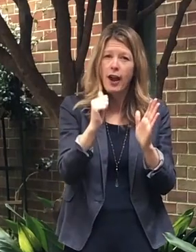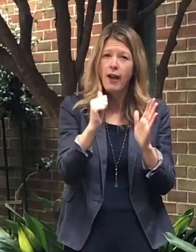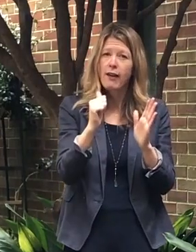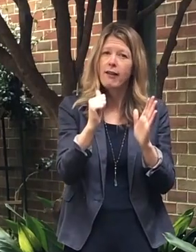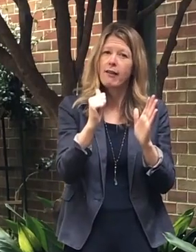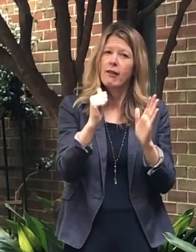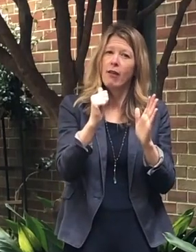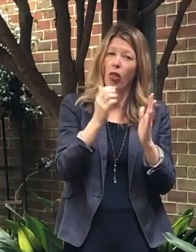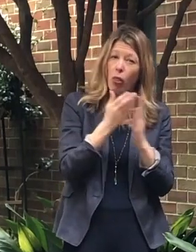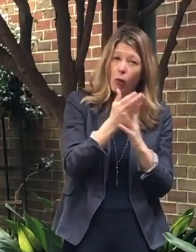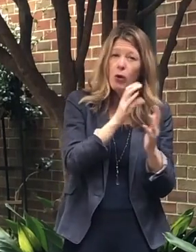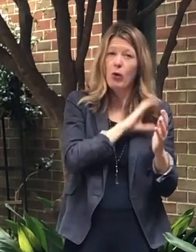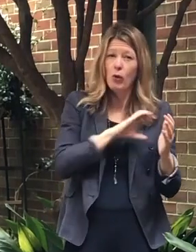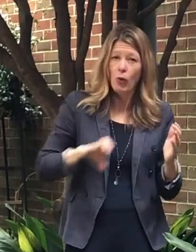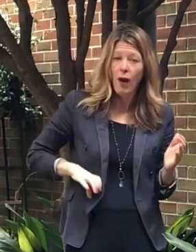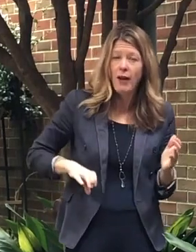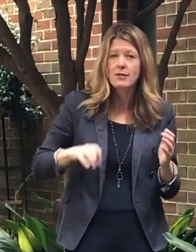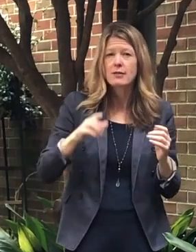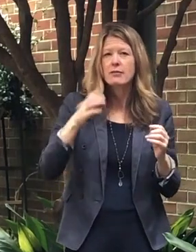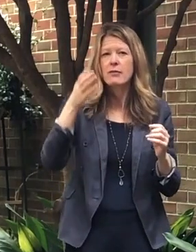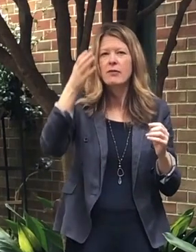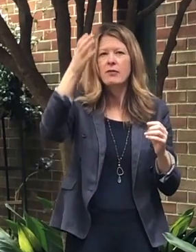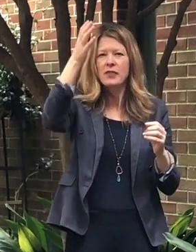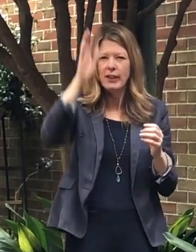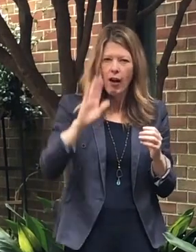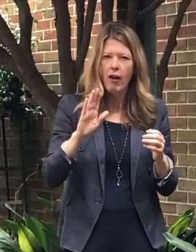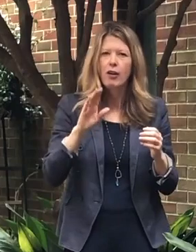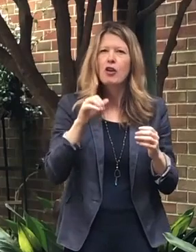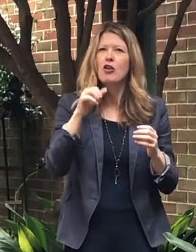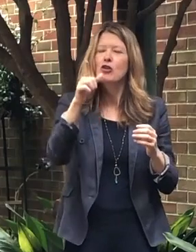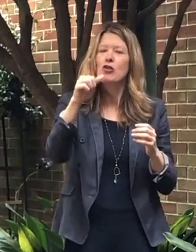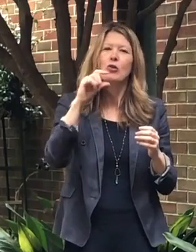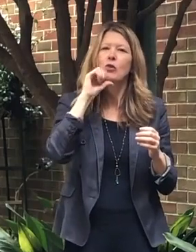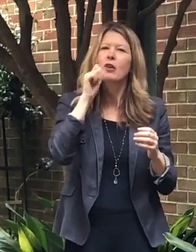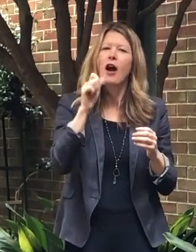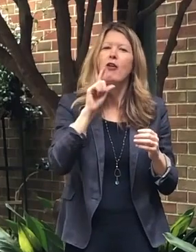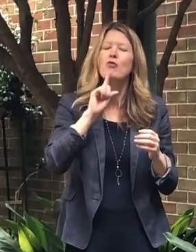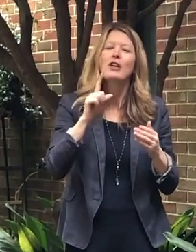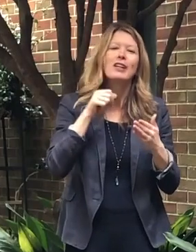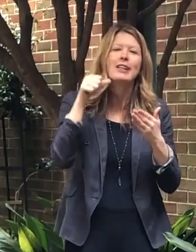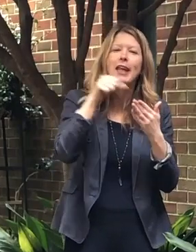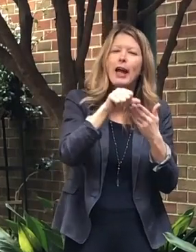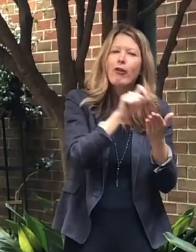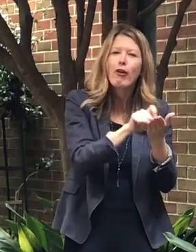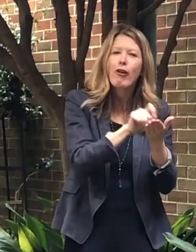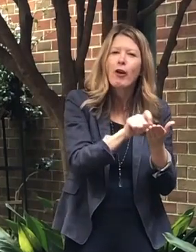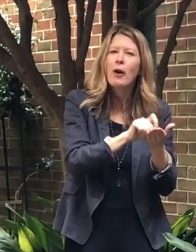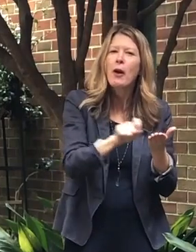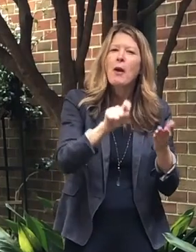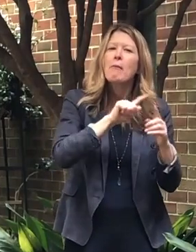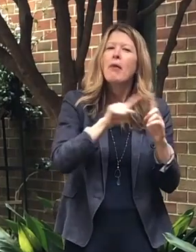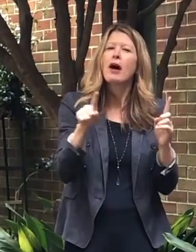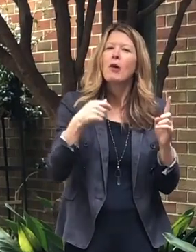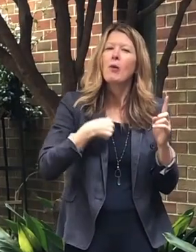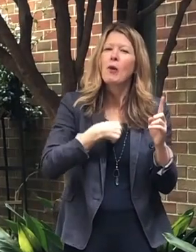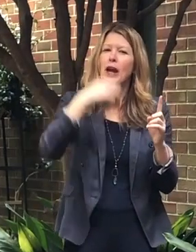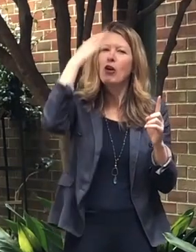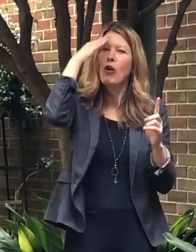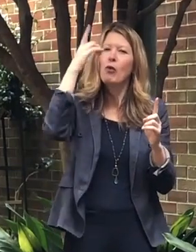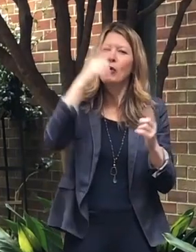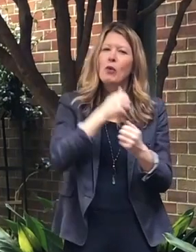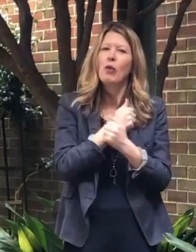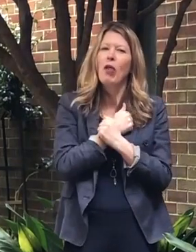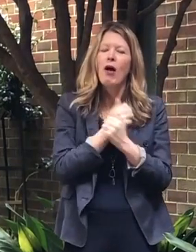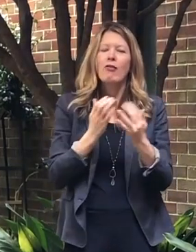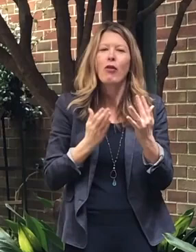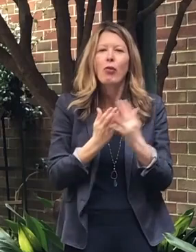us, written not with ink, but with the Spirit of the living God. Not on tablets